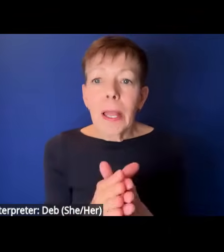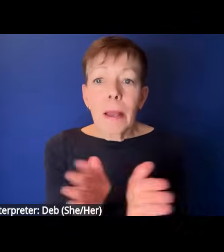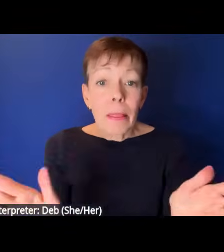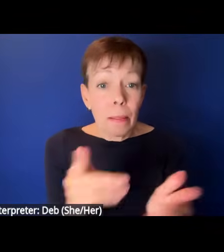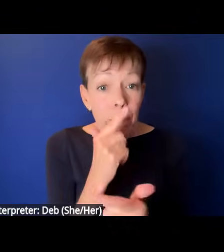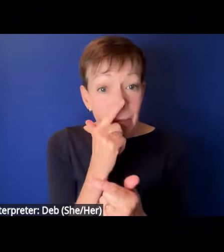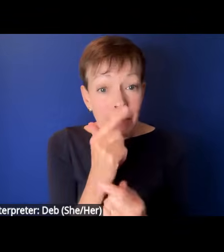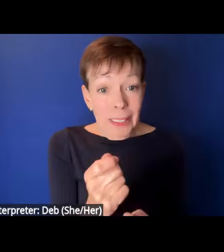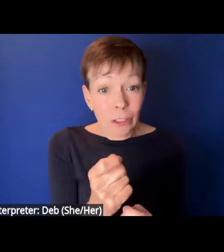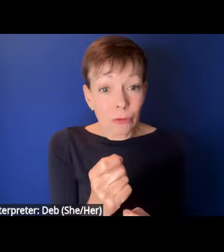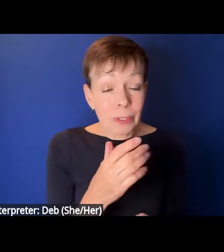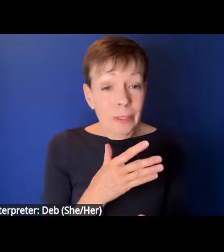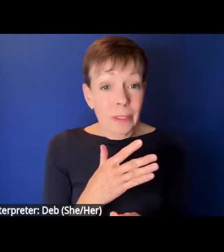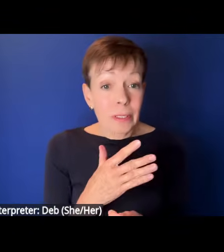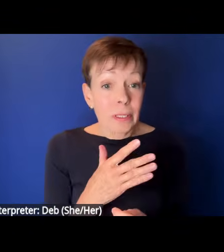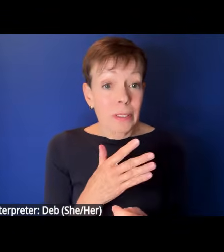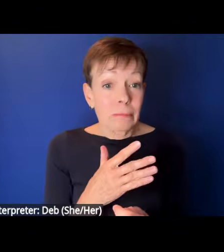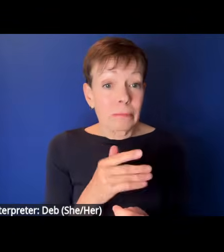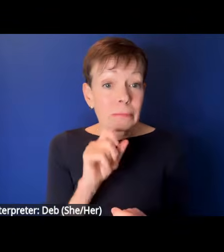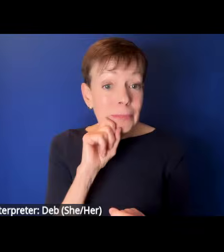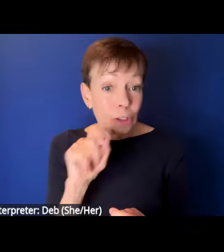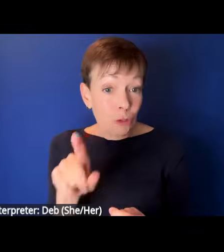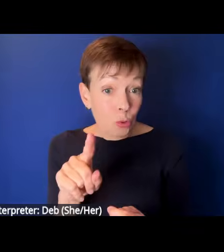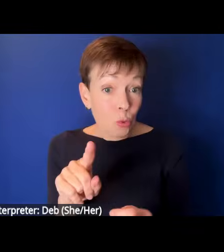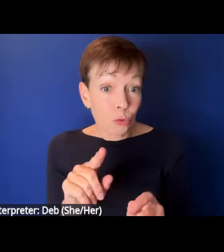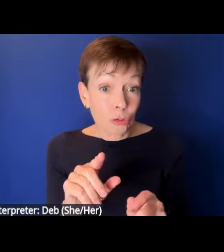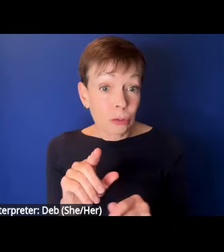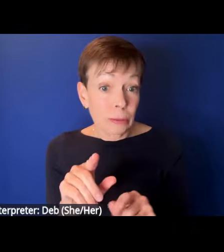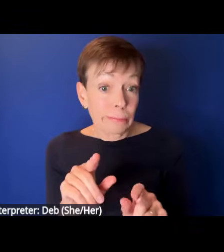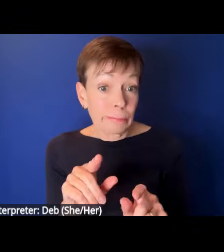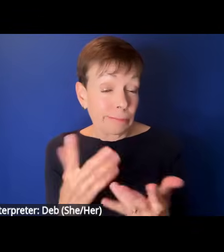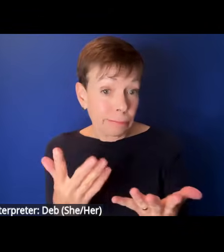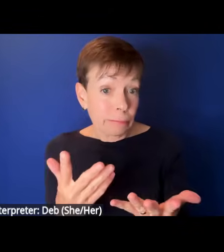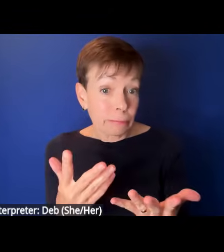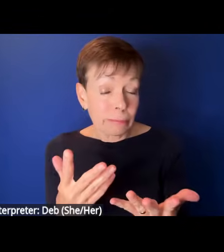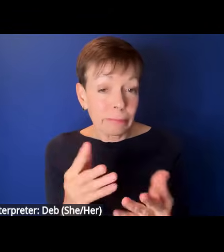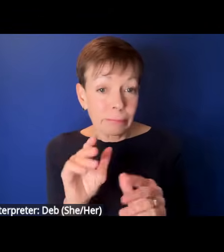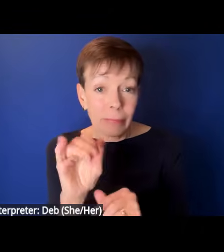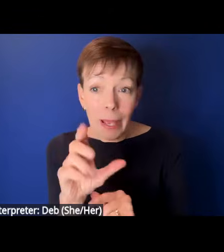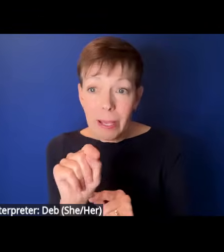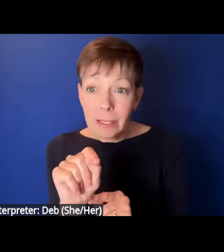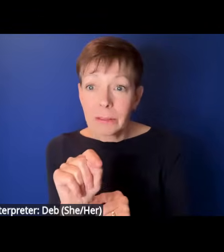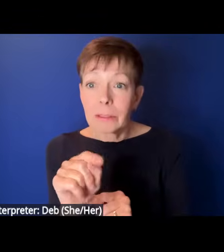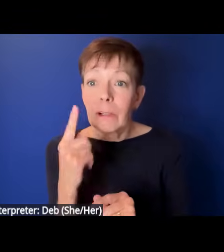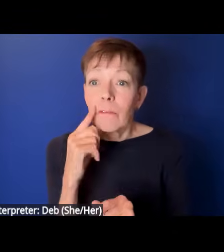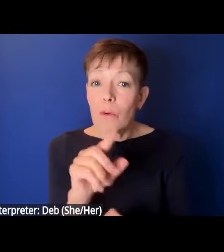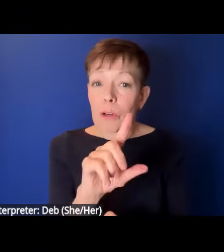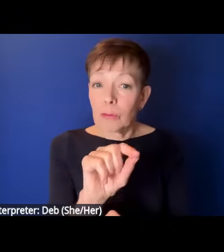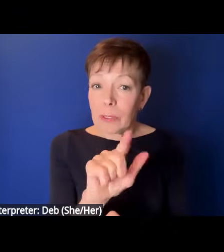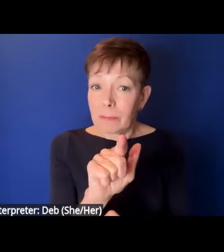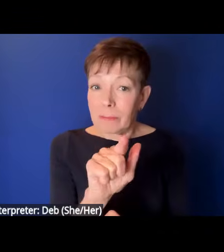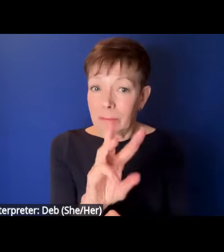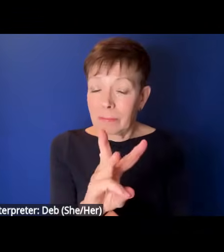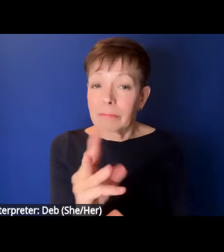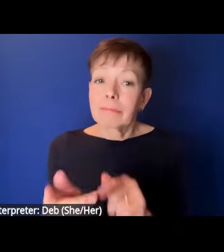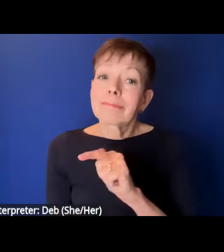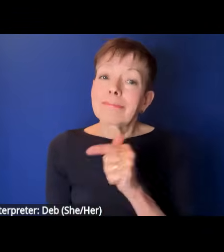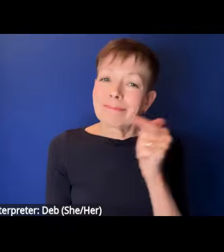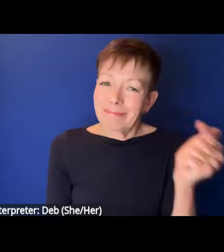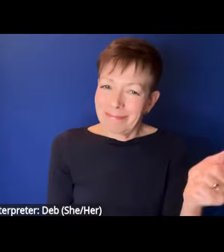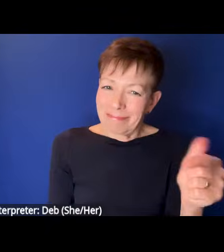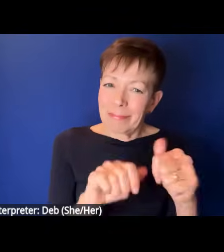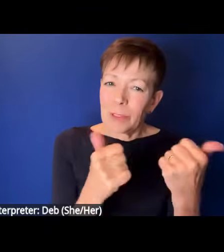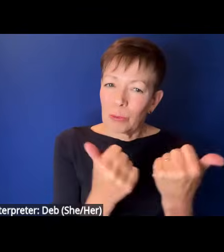Act. This is the annual report for the Greater Victoria School District for the fiscal year 2026. And again, I'll turn the floor over to the